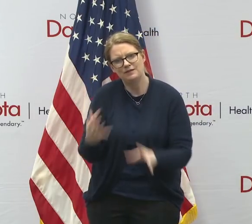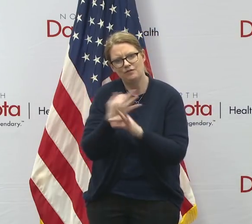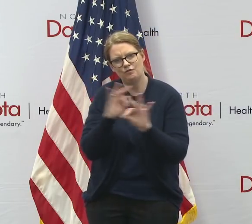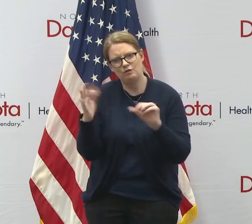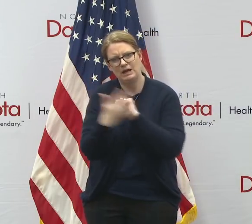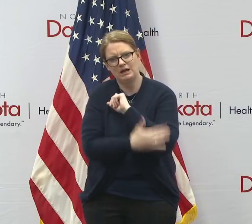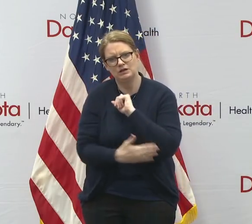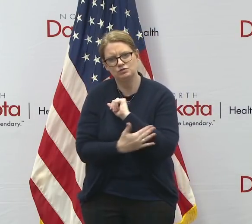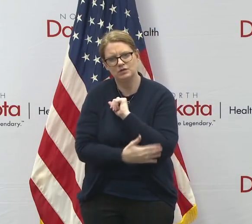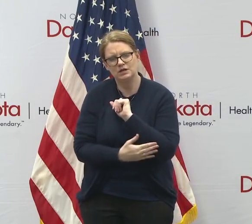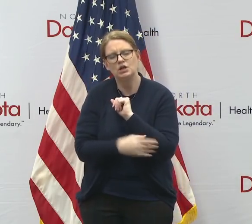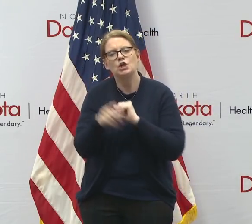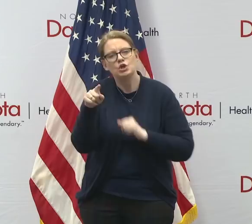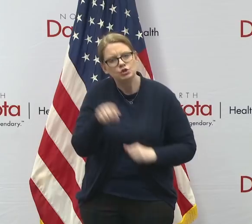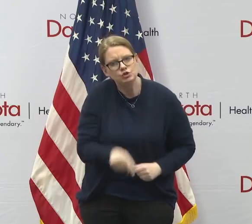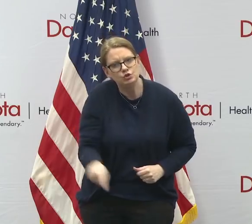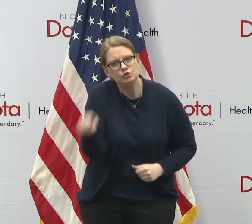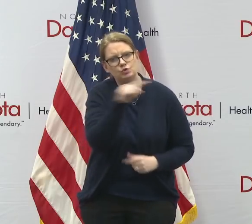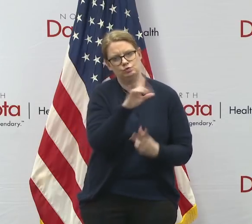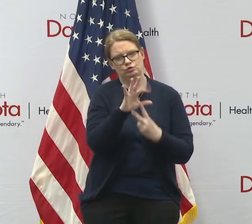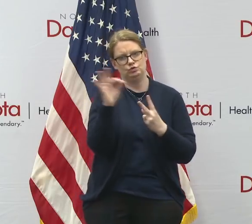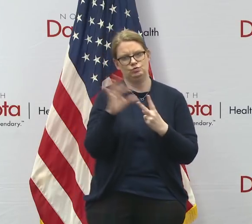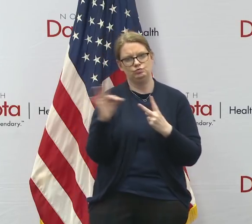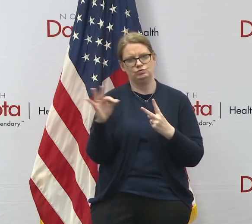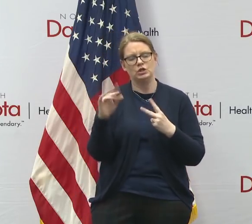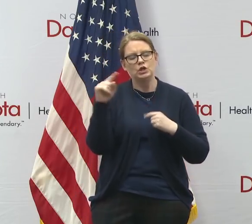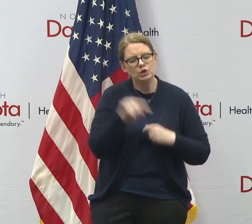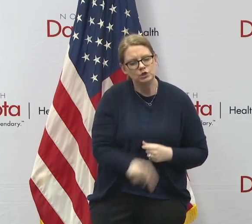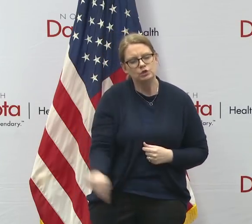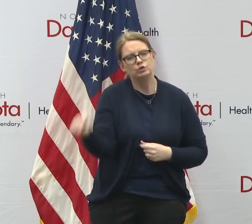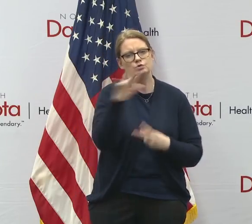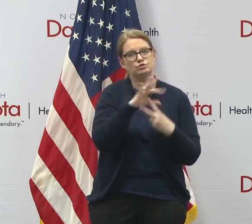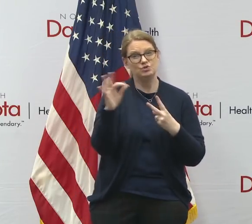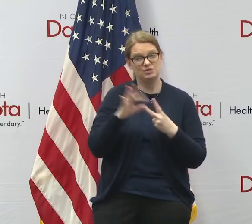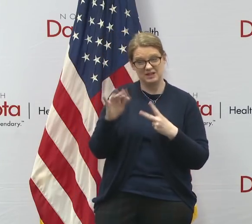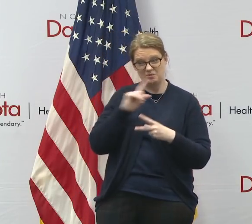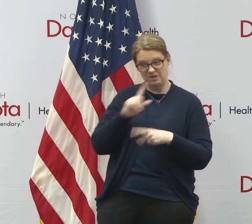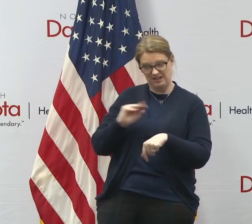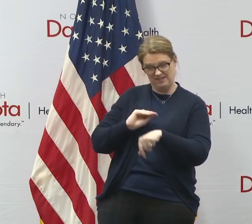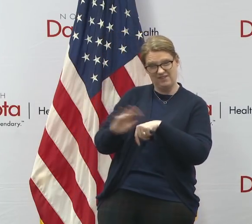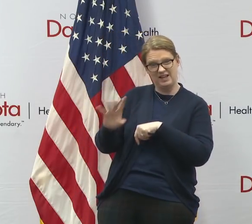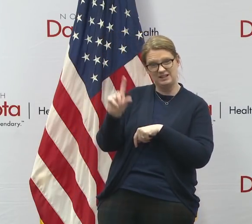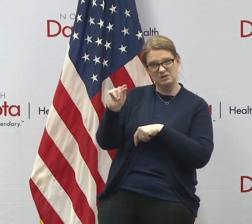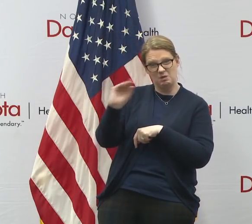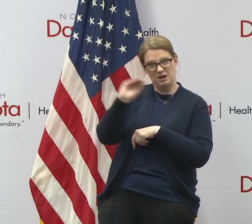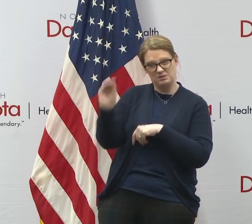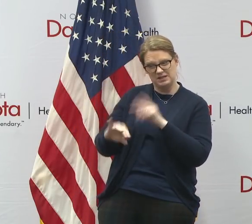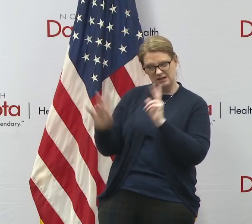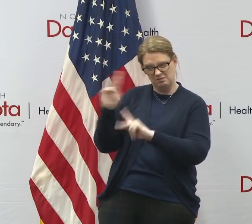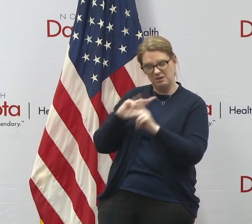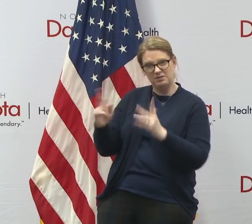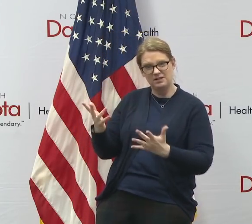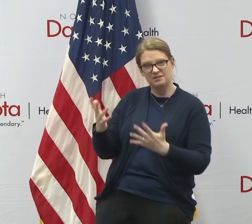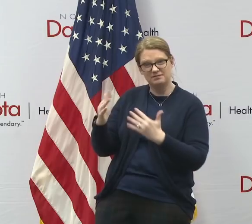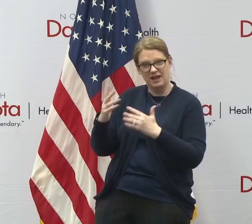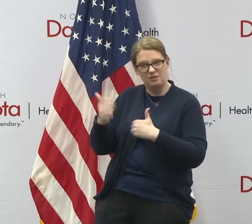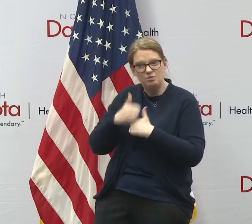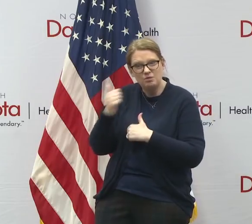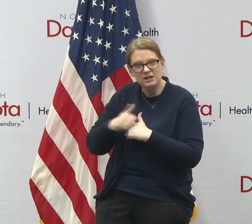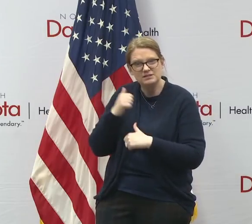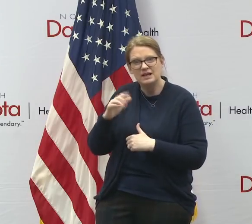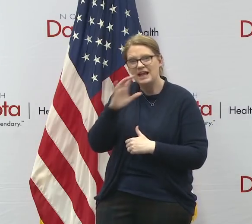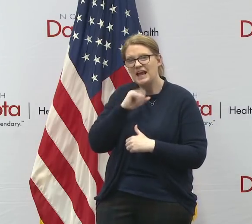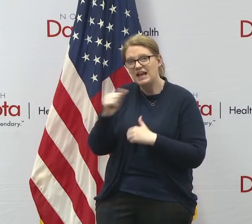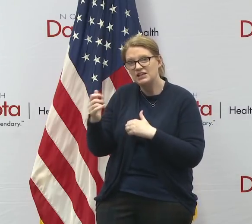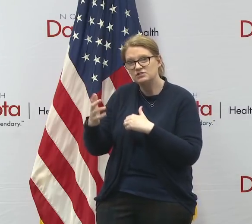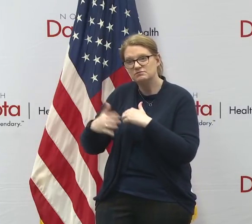you'll make the choices that help protect the over 20% of the people in our state that are at risk, including those over age 65 and those